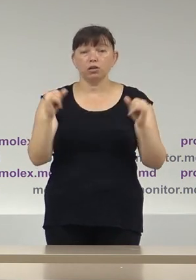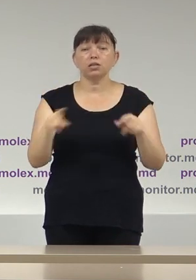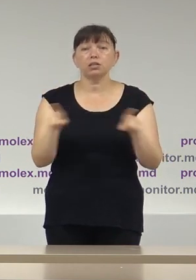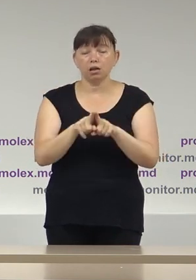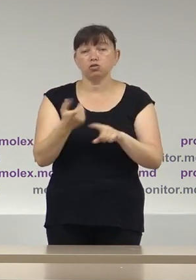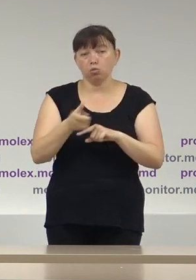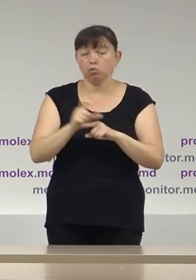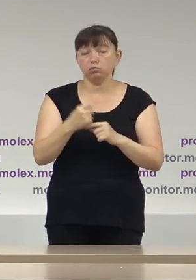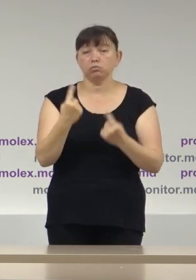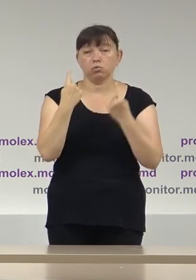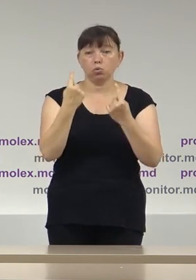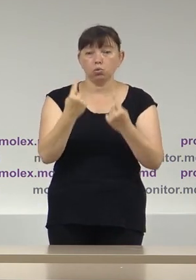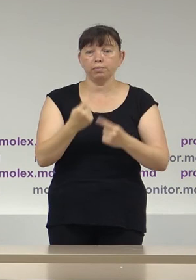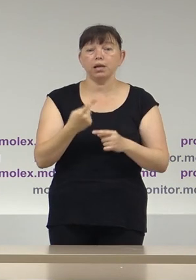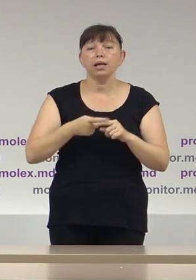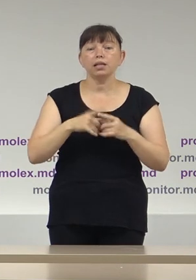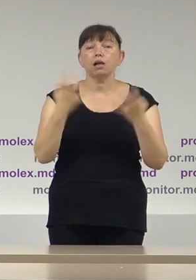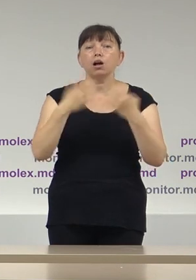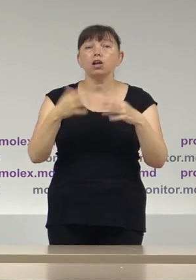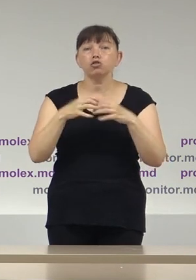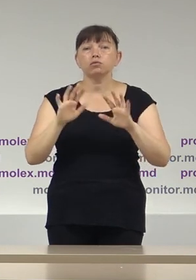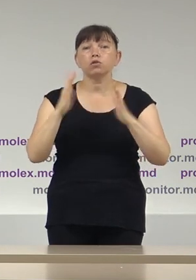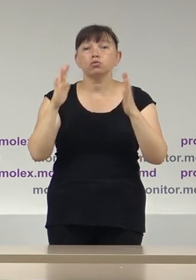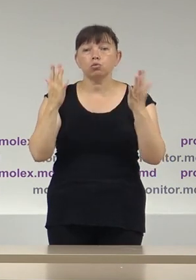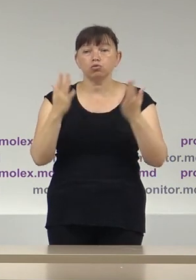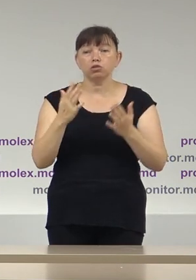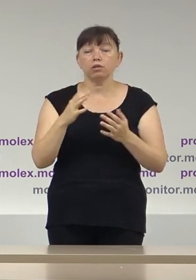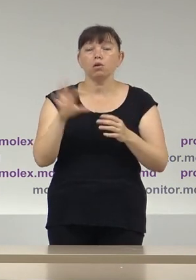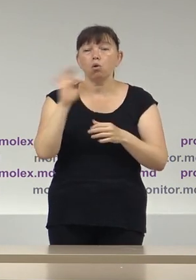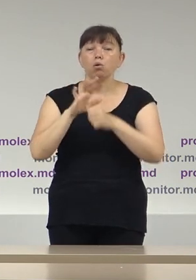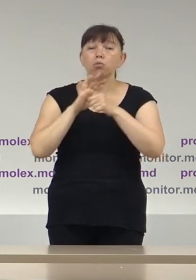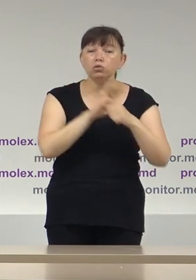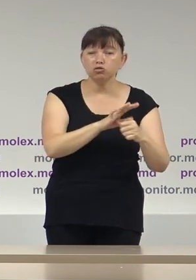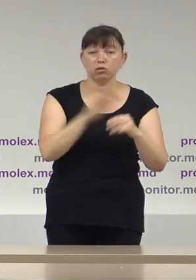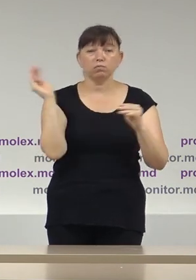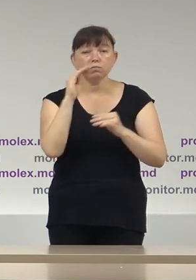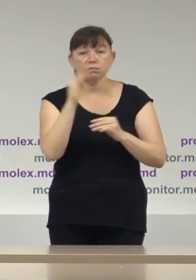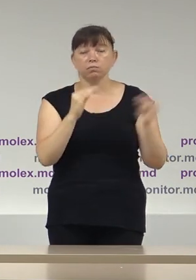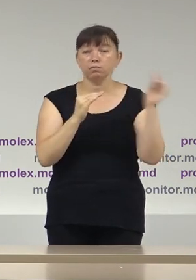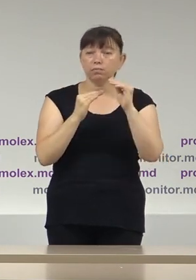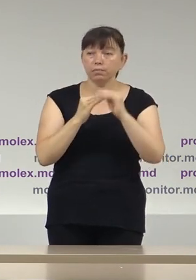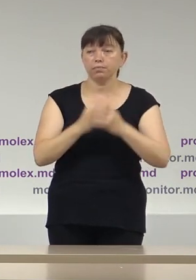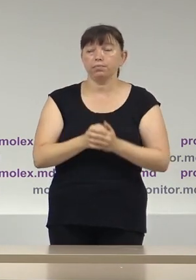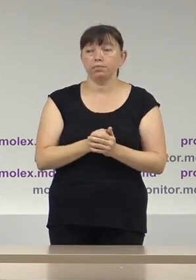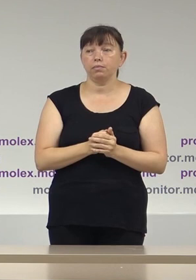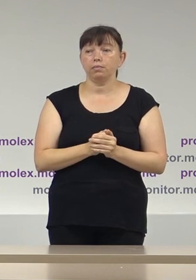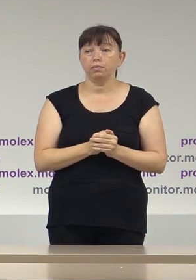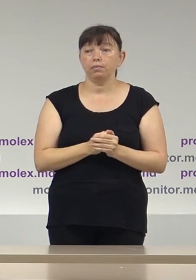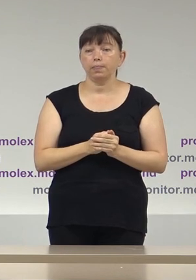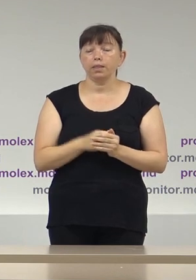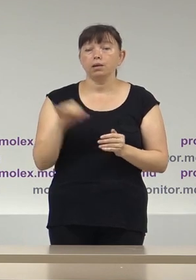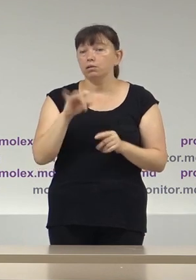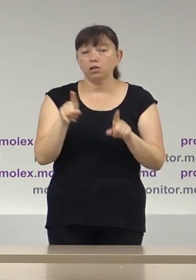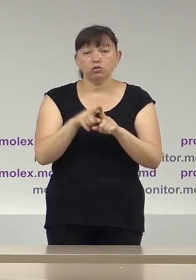mentioned, about the significant increase in the number of cases of hate speech